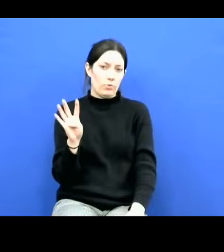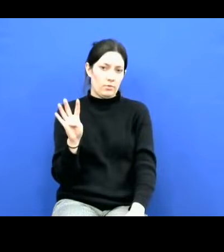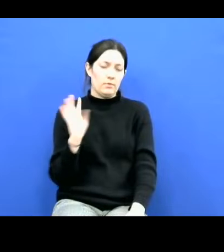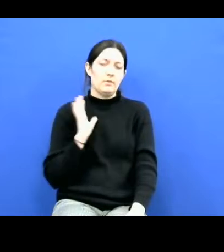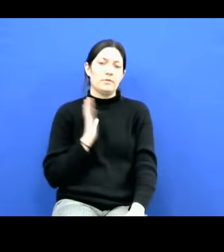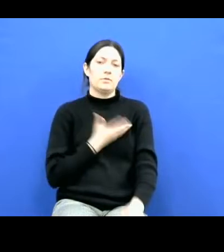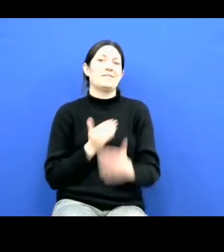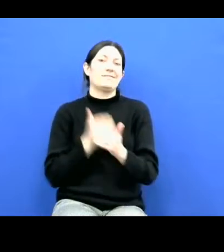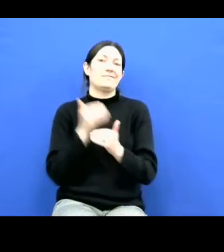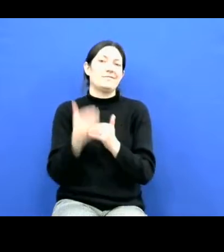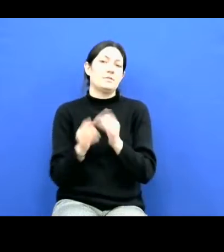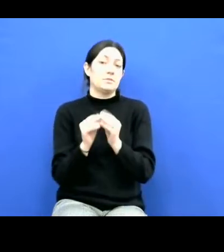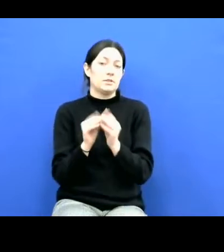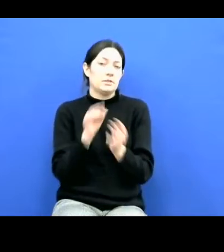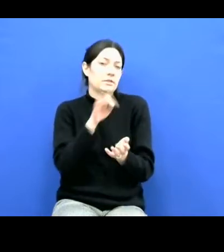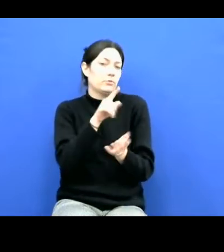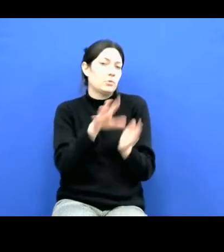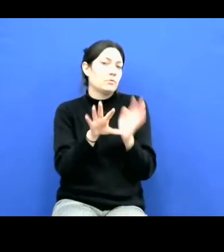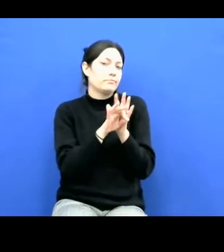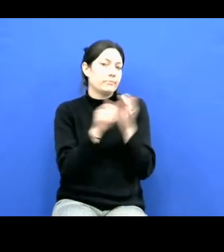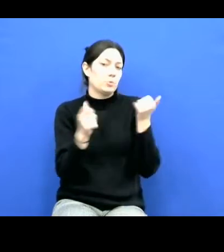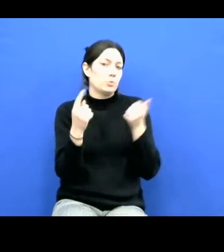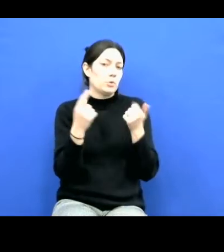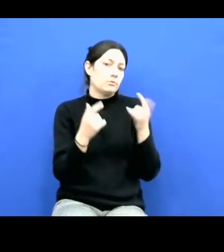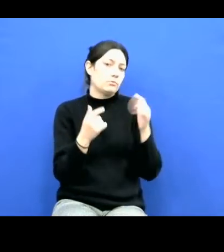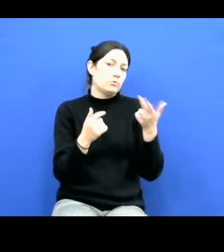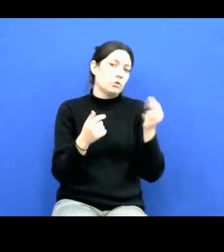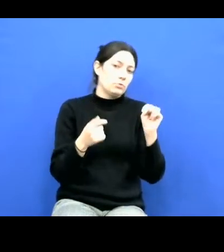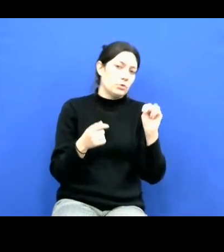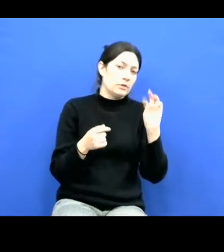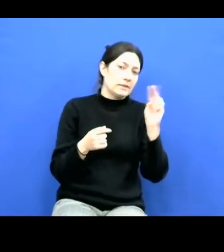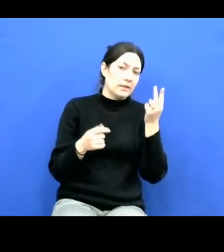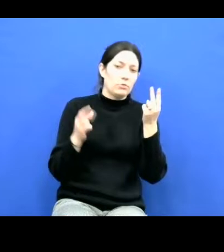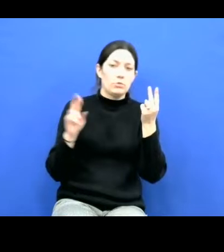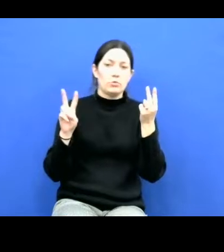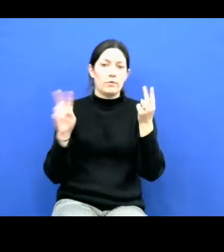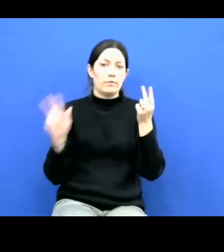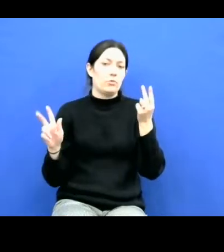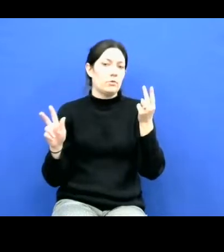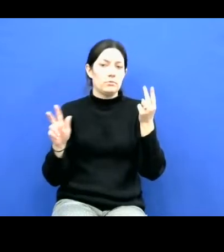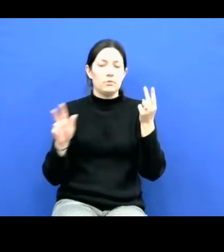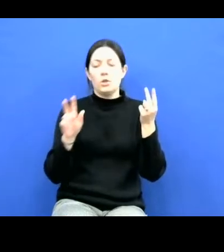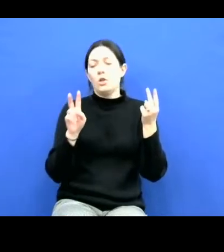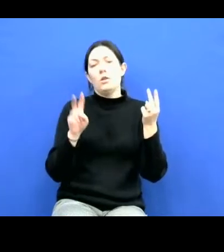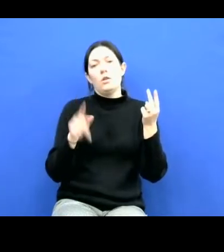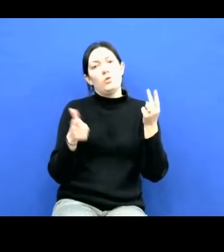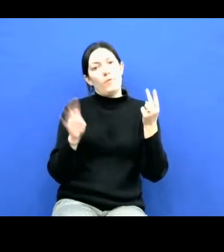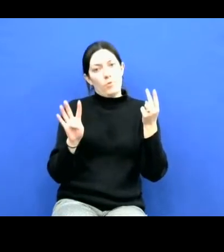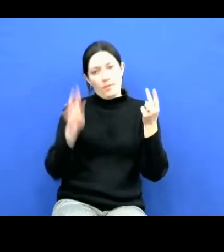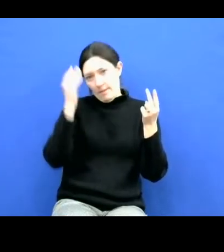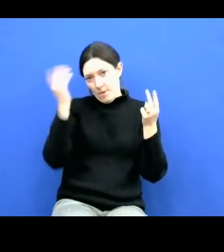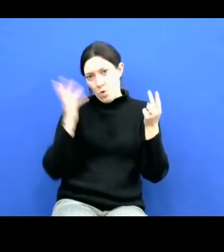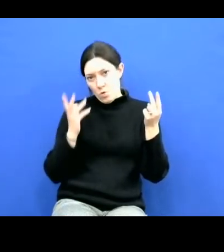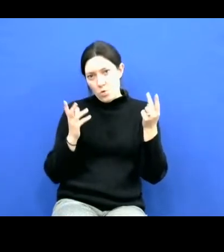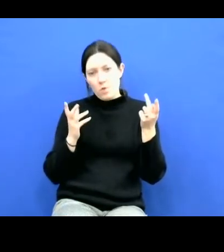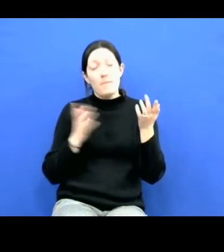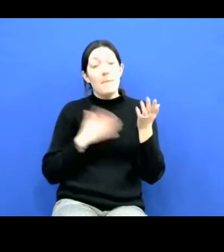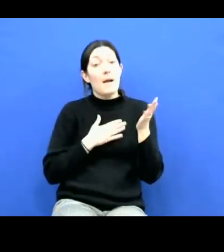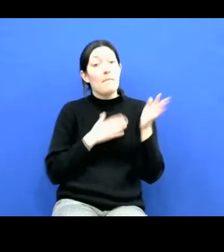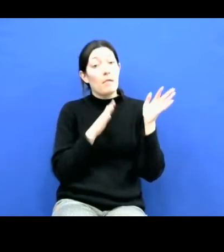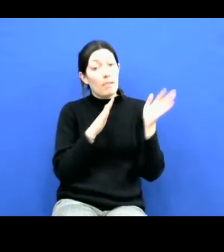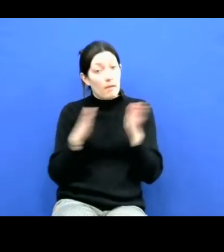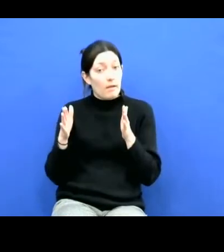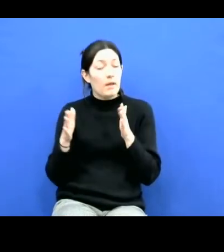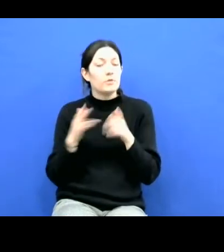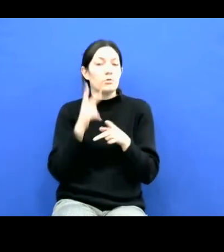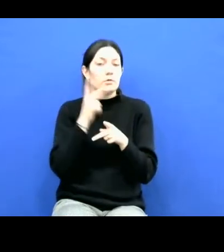So if you want to decide which one you want to come back on, just let us know. Yeah. But my plan is to keep the public hearing open. If you're not